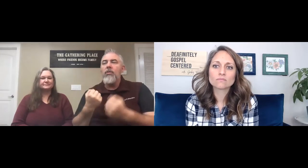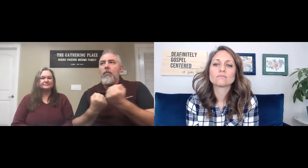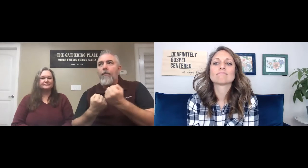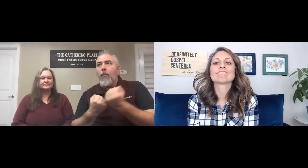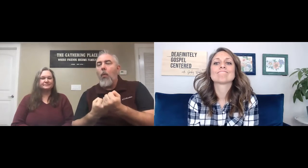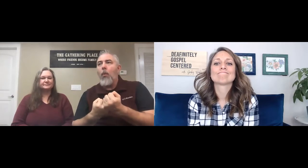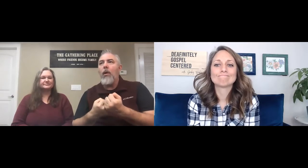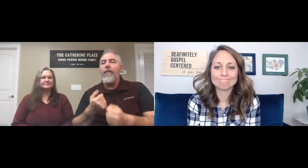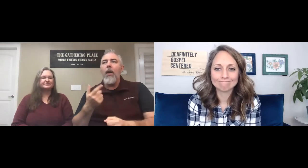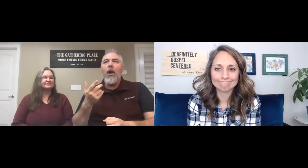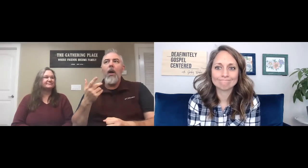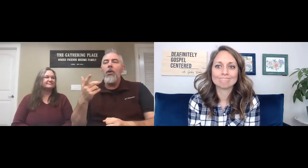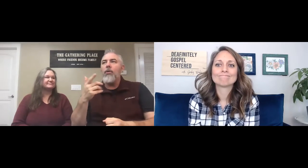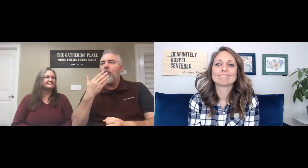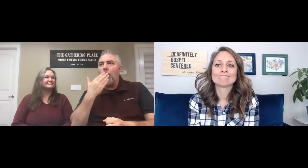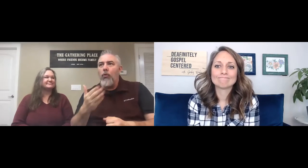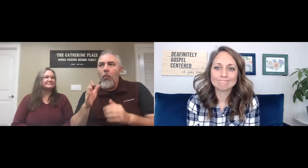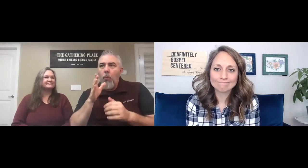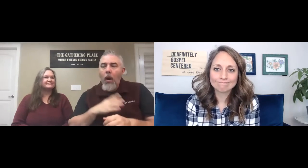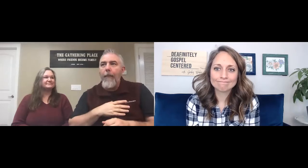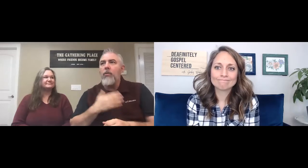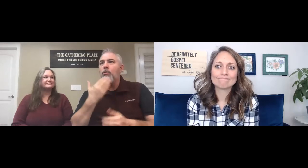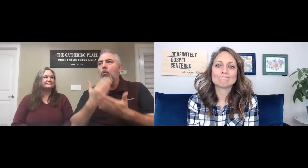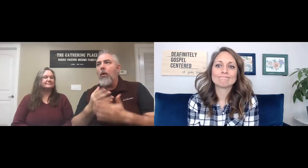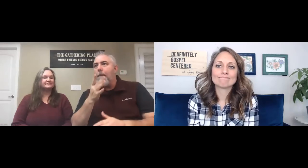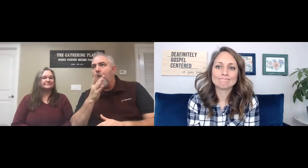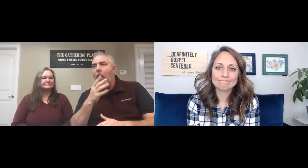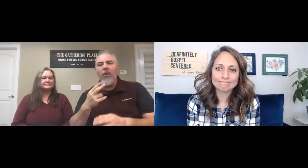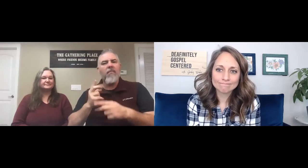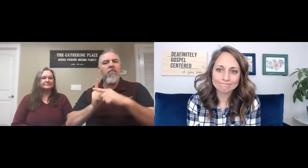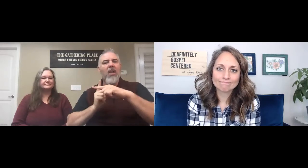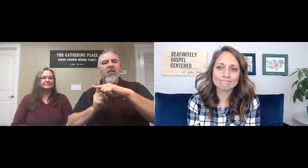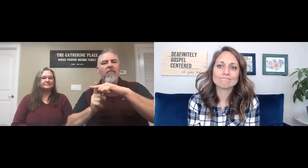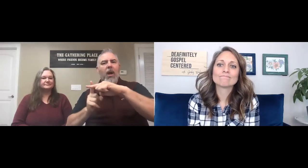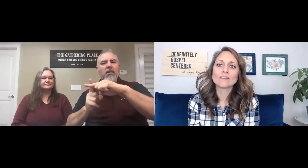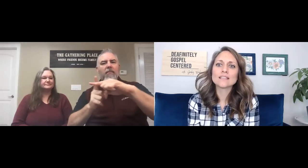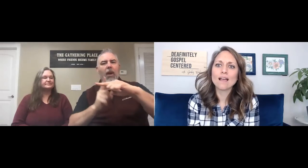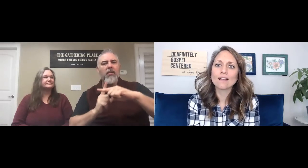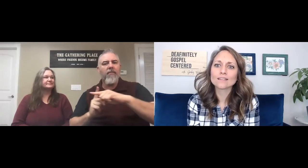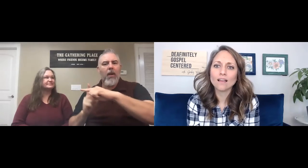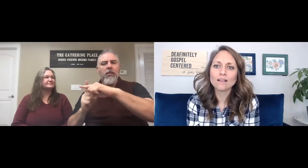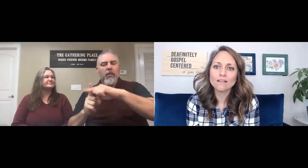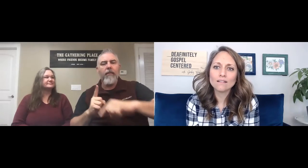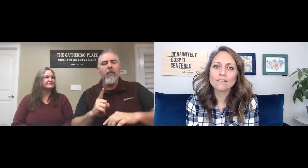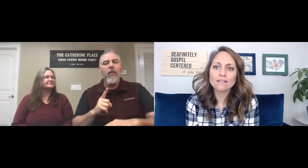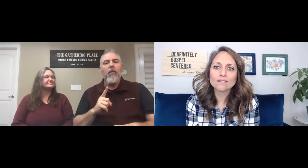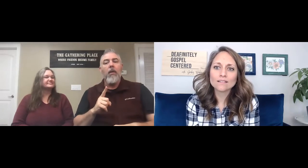she's beautiful, supportive, she's a good woman, she's a good mother, all the positive things. Yeah.